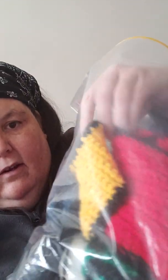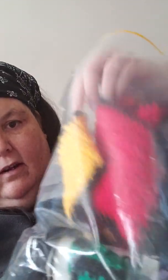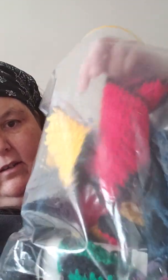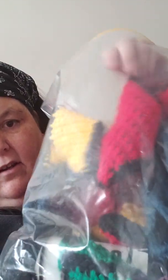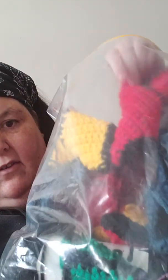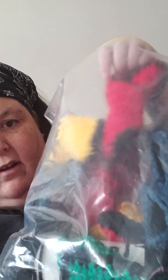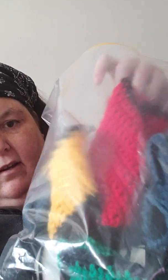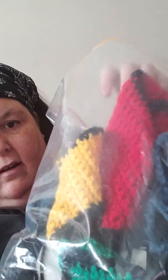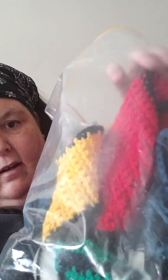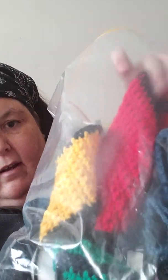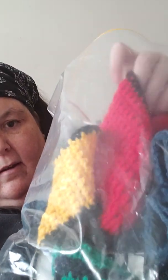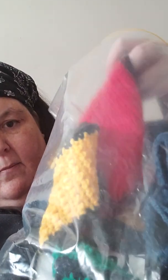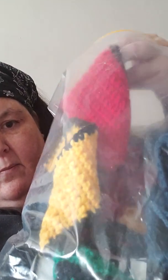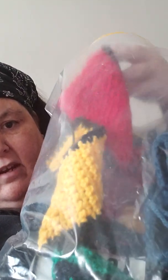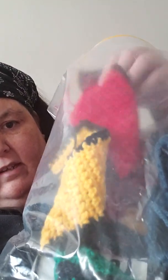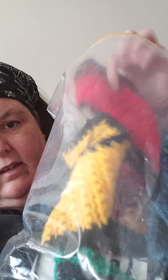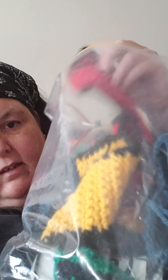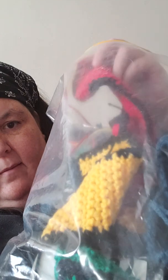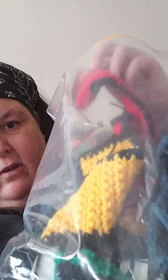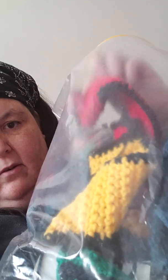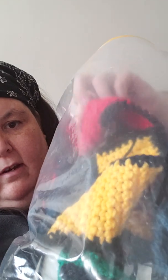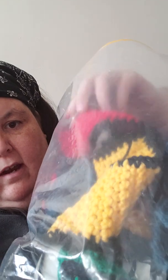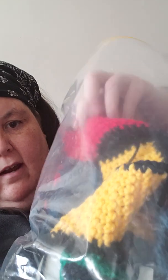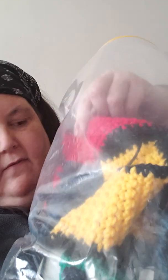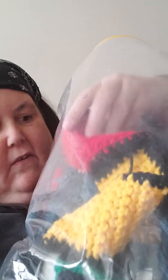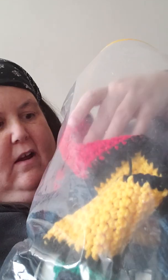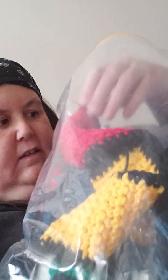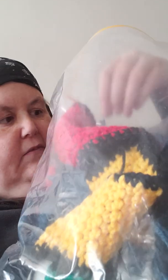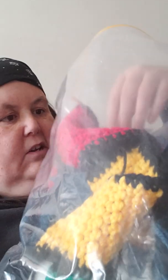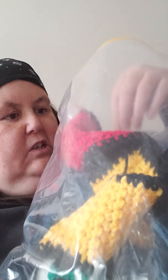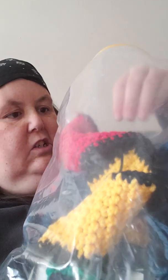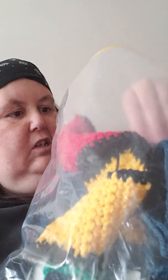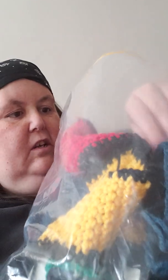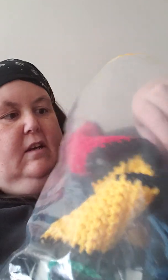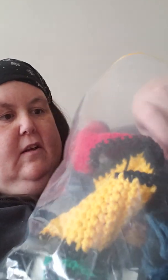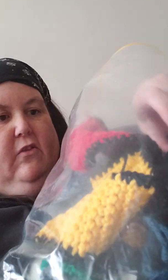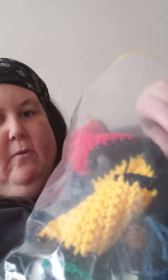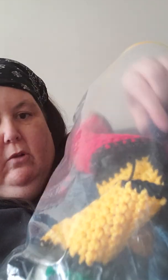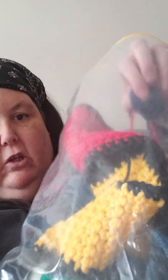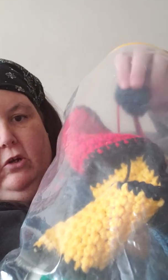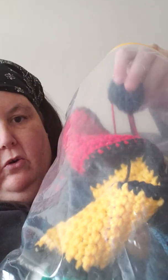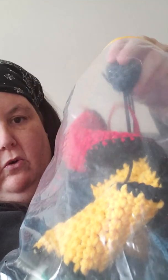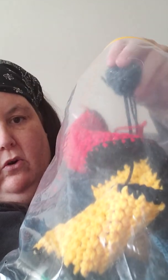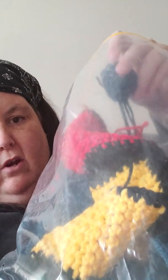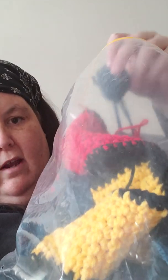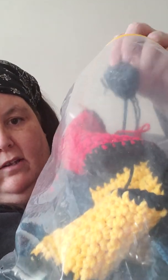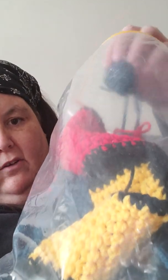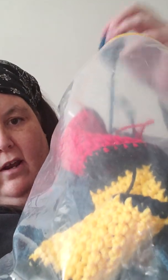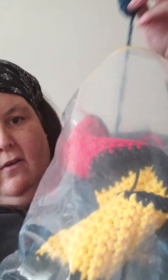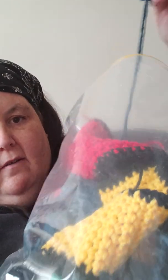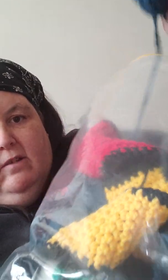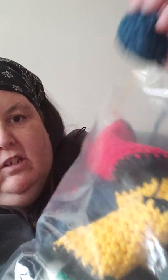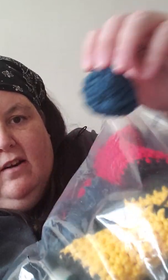here's all the pieces I'm doing. I finally finished the blue, and so now I've just got to